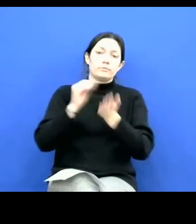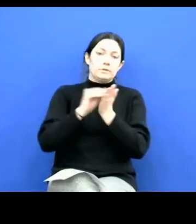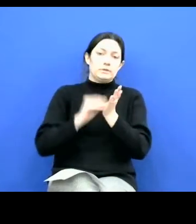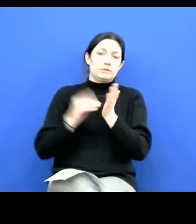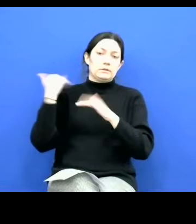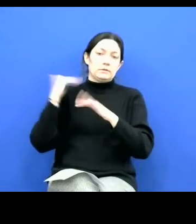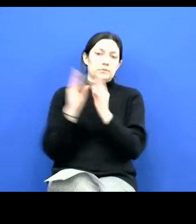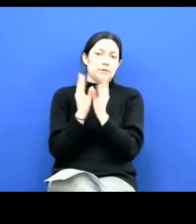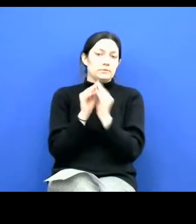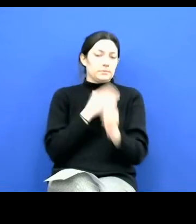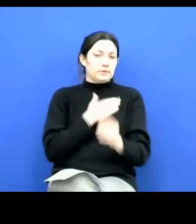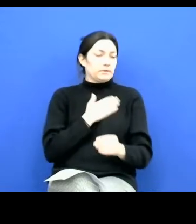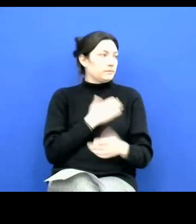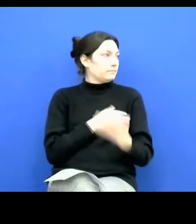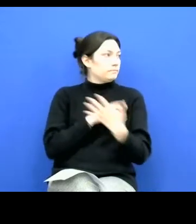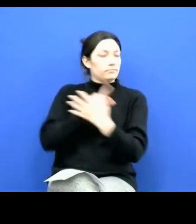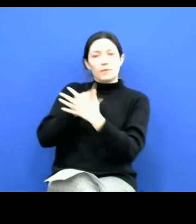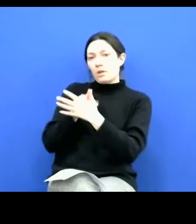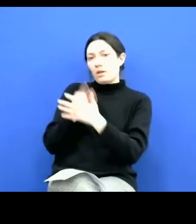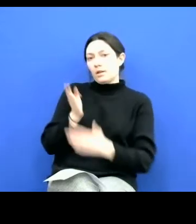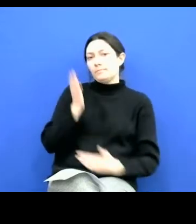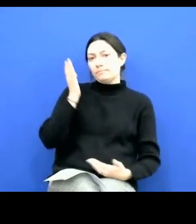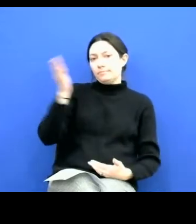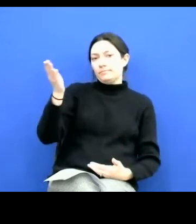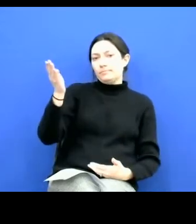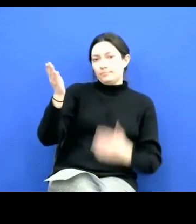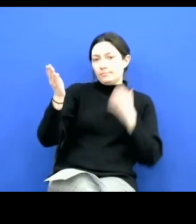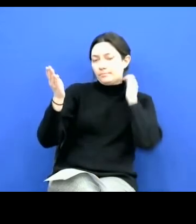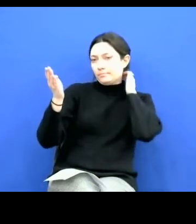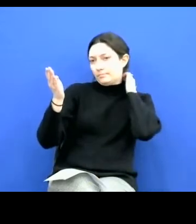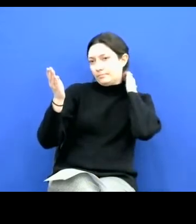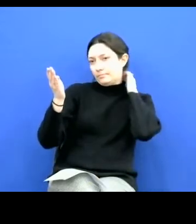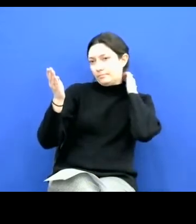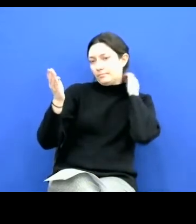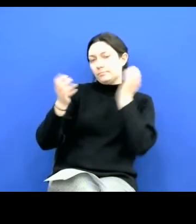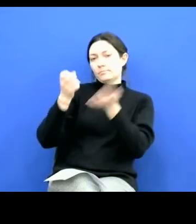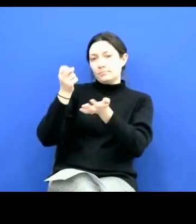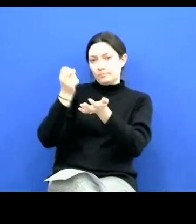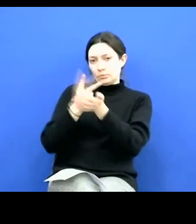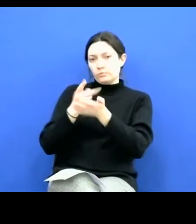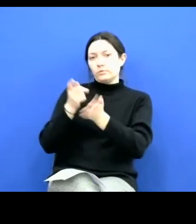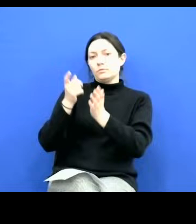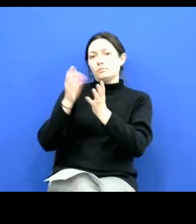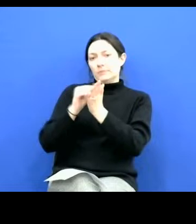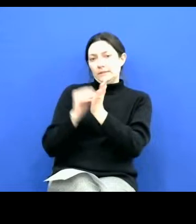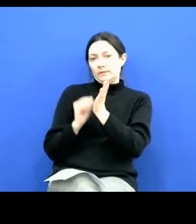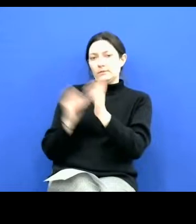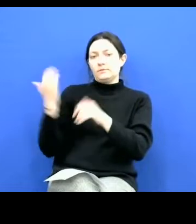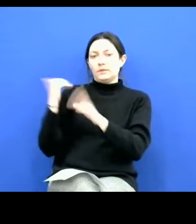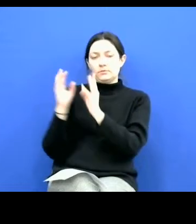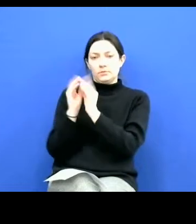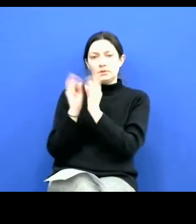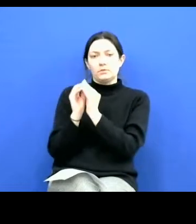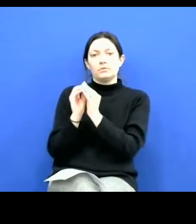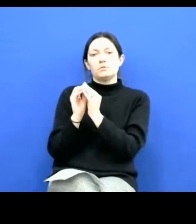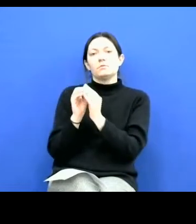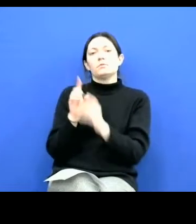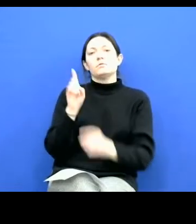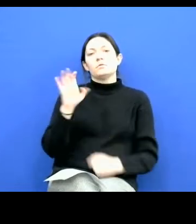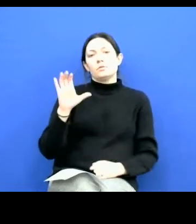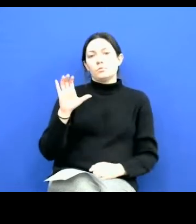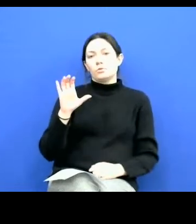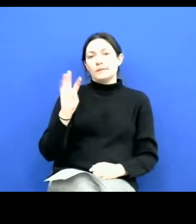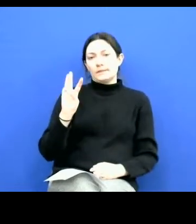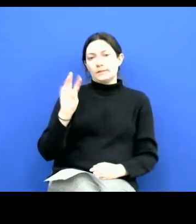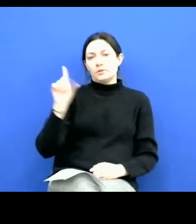meeting? Mr. Supervisor and fellow board members, I make a motion to approve the minutes of our preceding town board meeting from